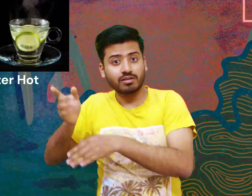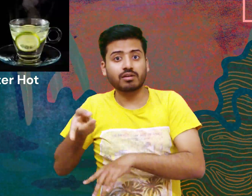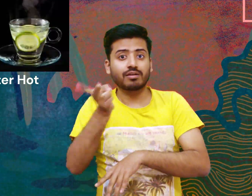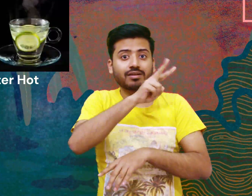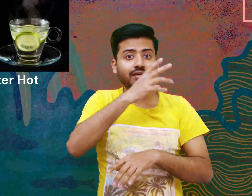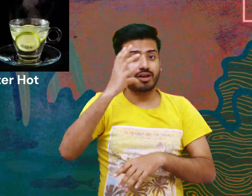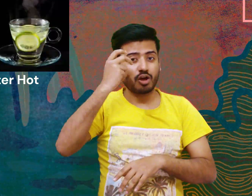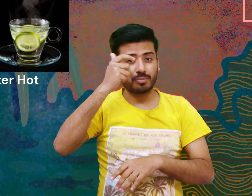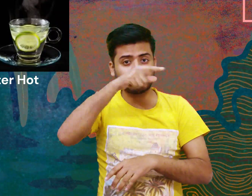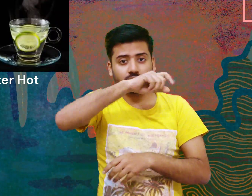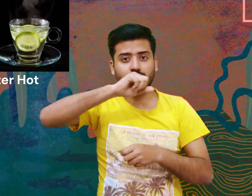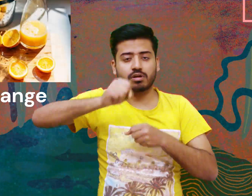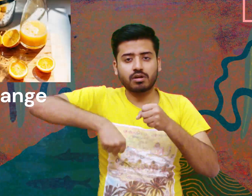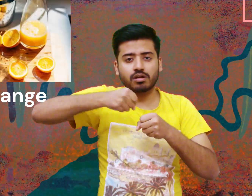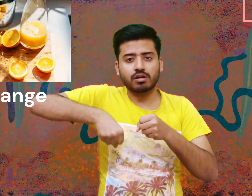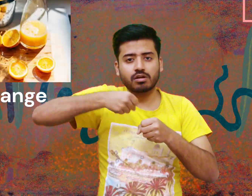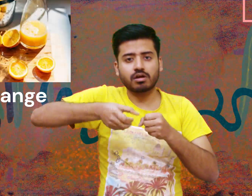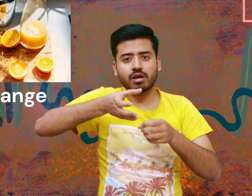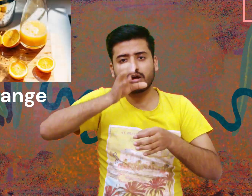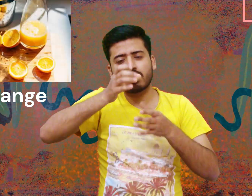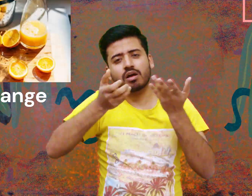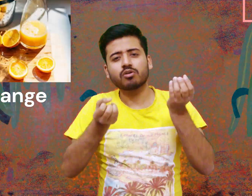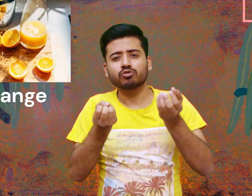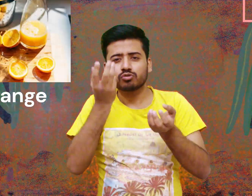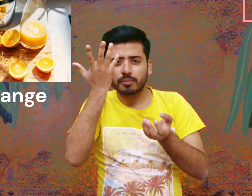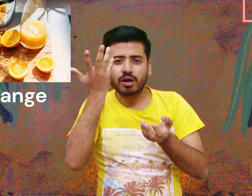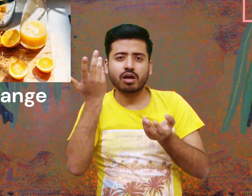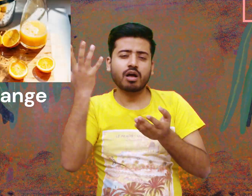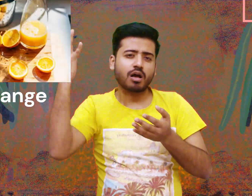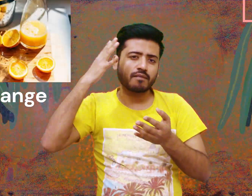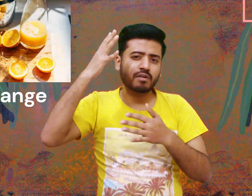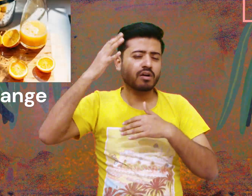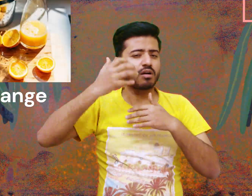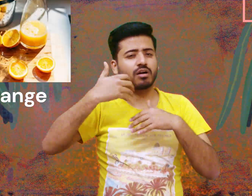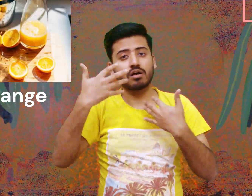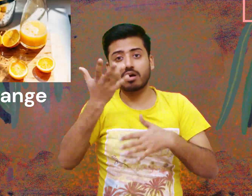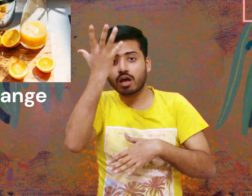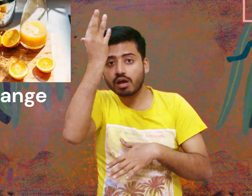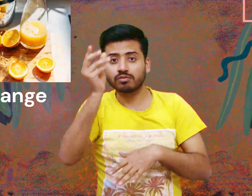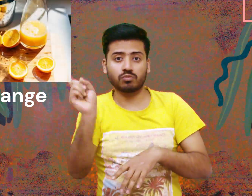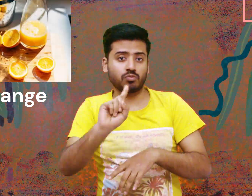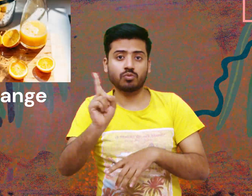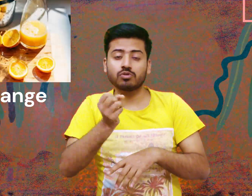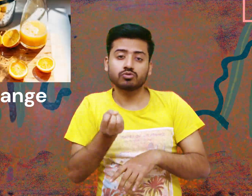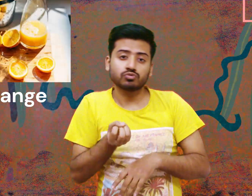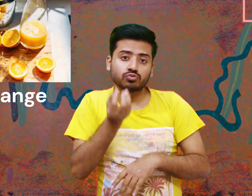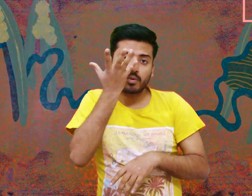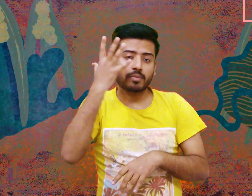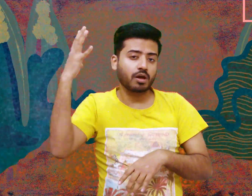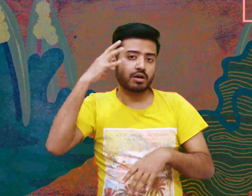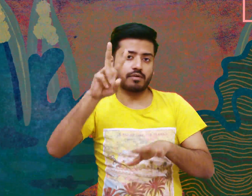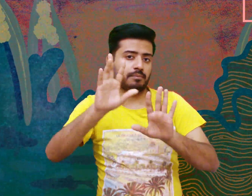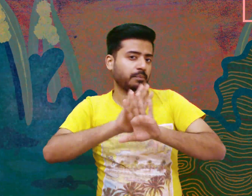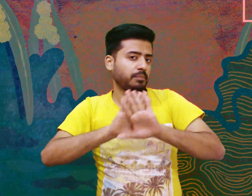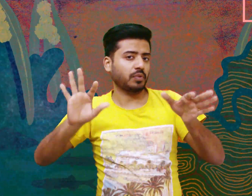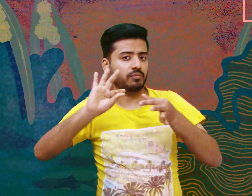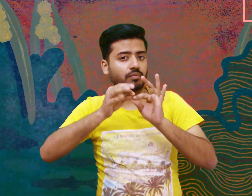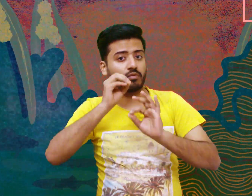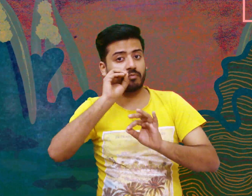red wine, berries, and other staining substances. Rinse your mouth after consuming staining foods. Rinse your mouth with water